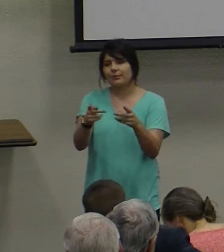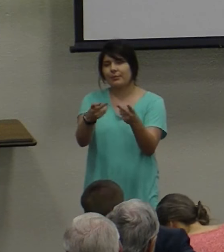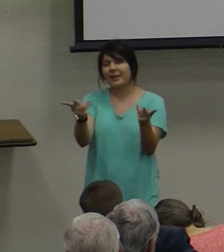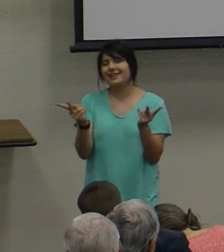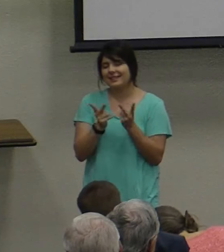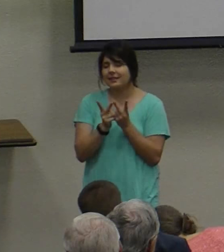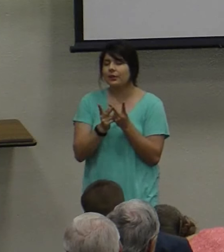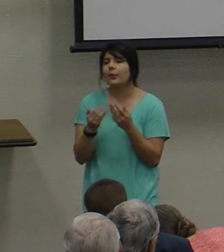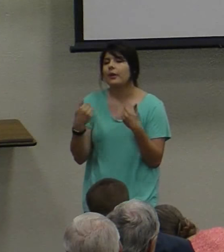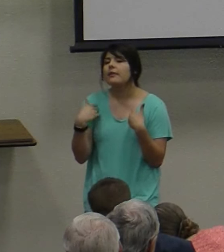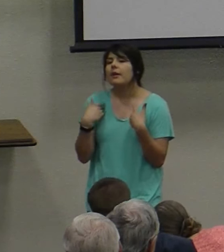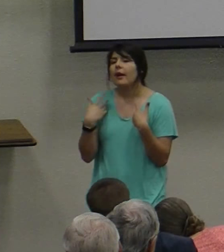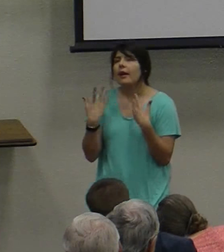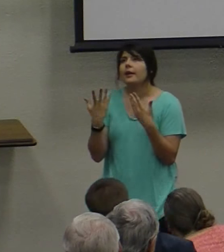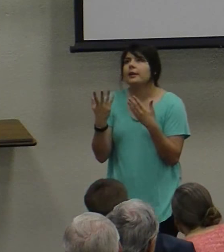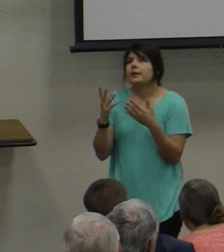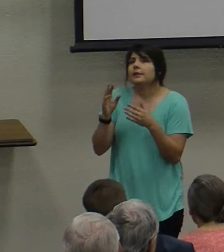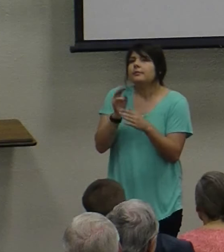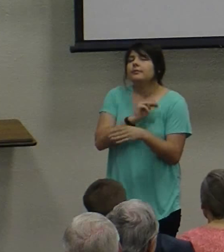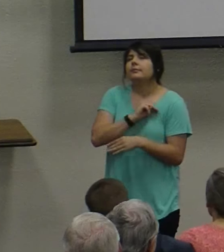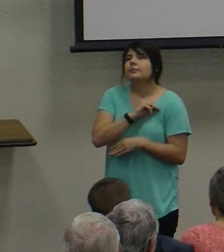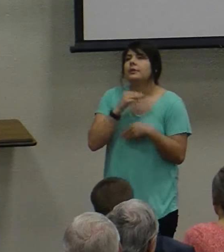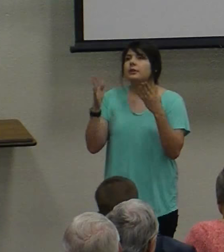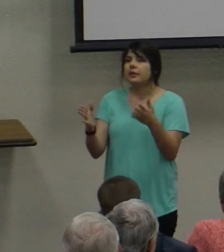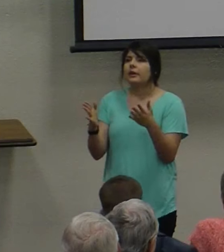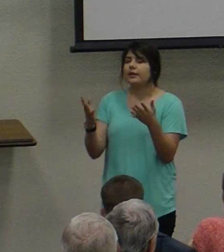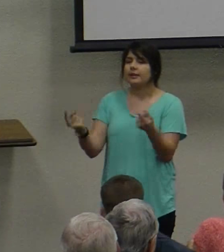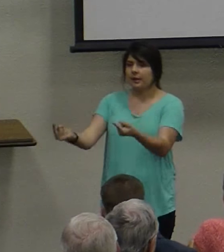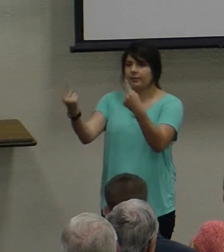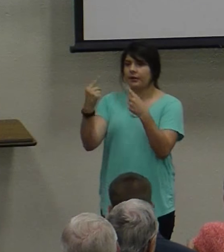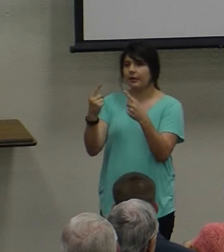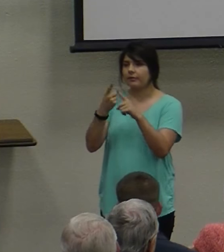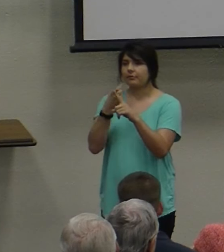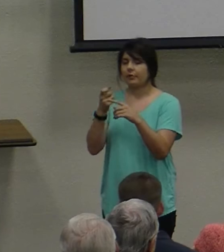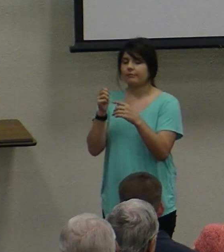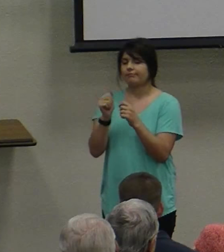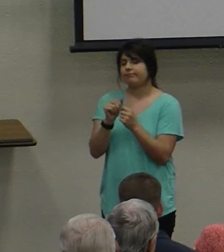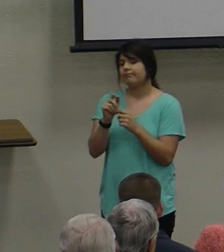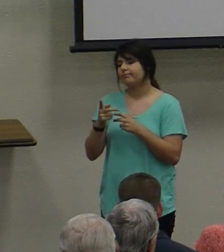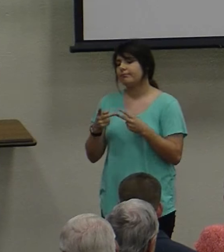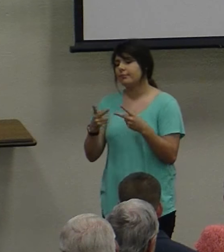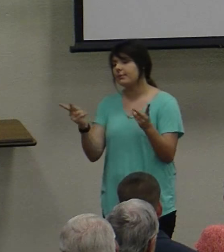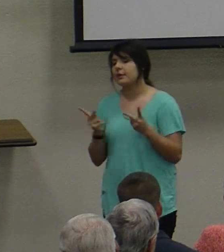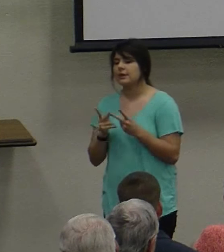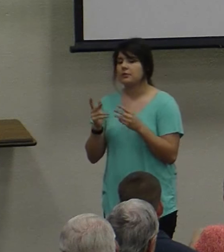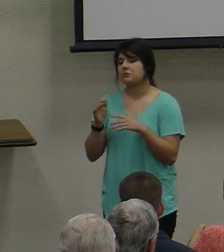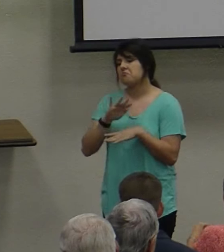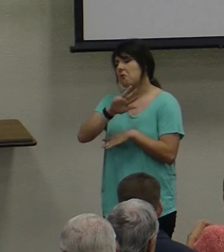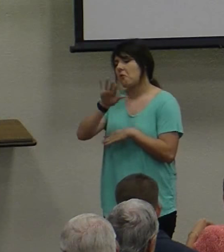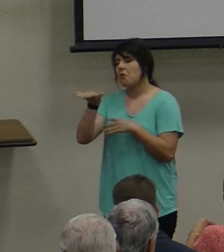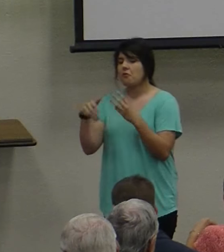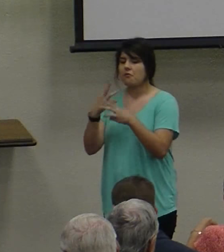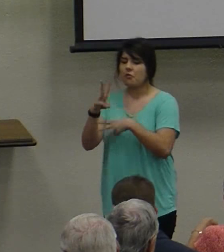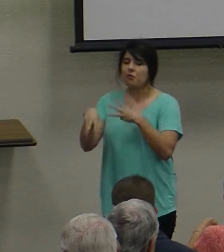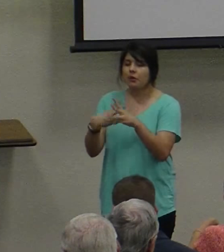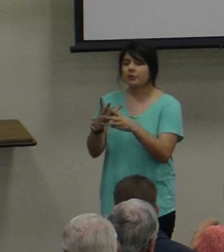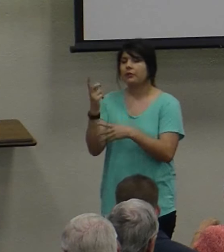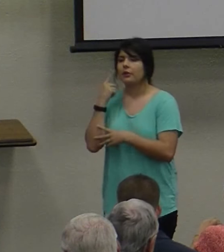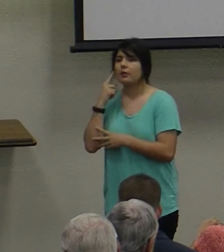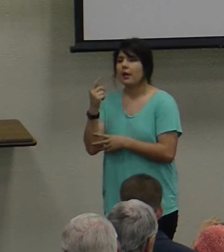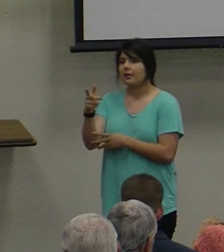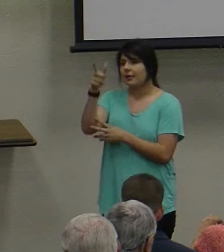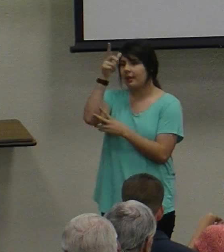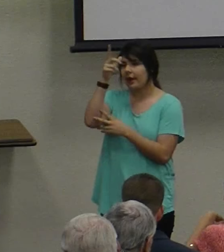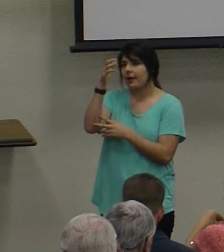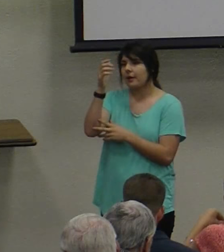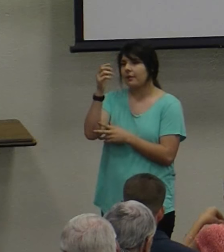had missionaries coming here from places all over the world. We've heard about works in Latin America. We've heard